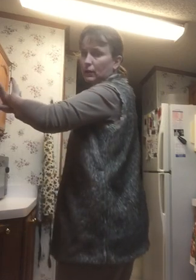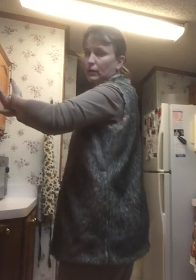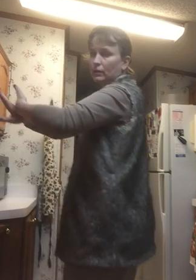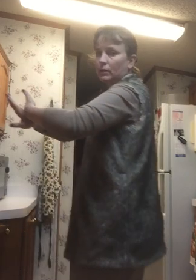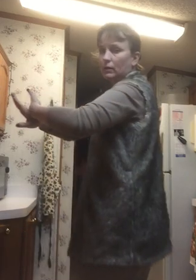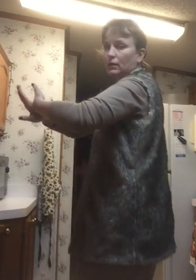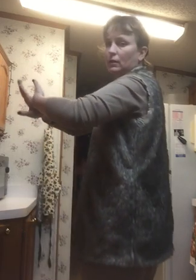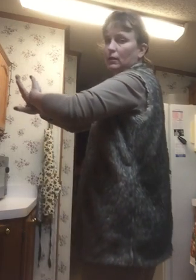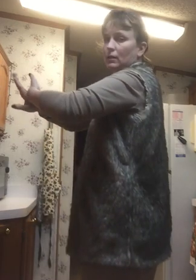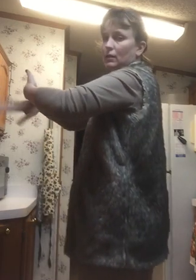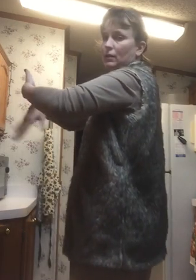way.